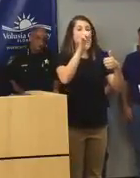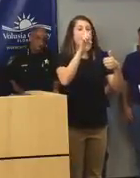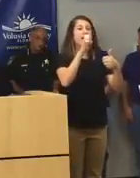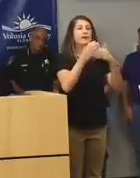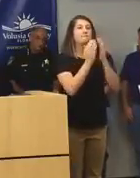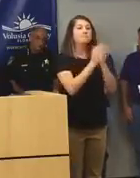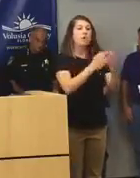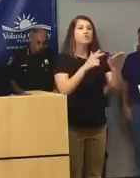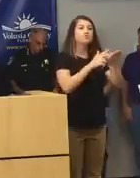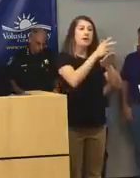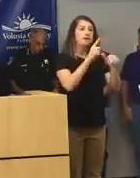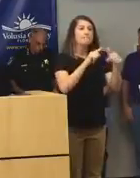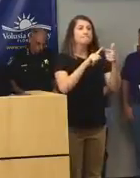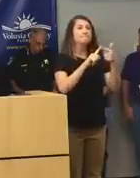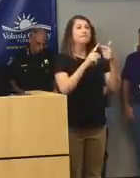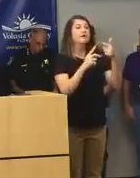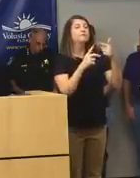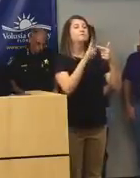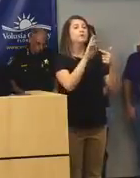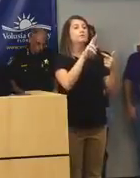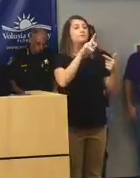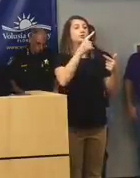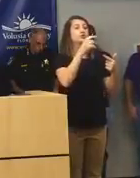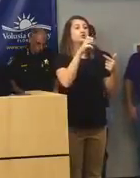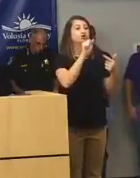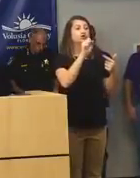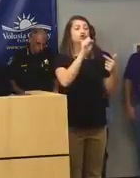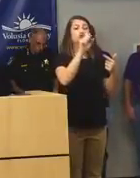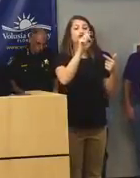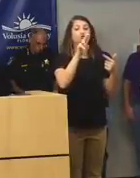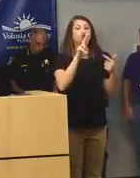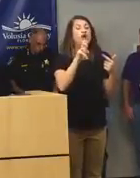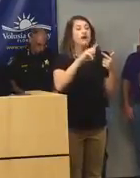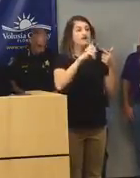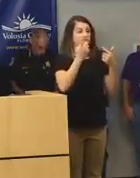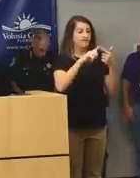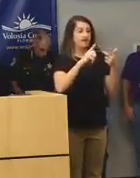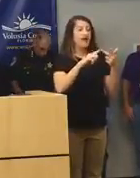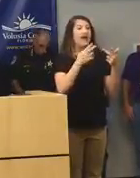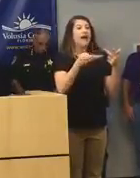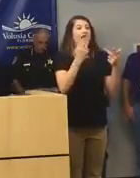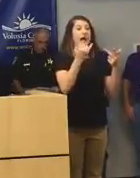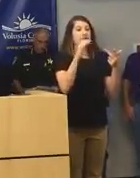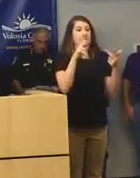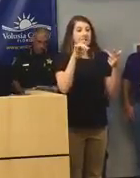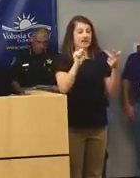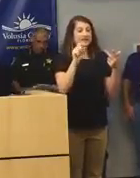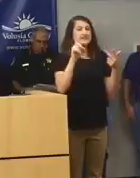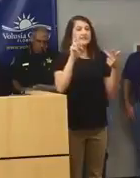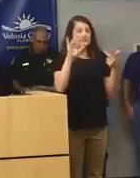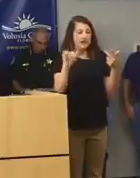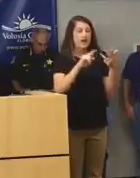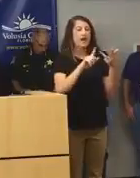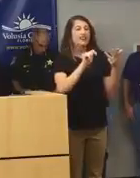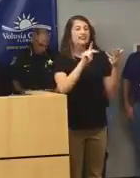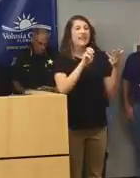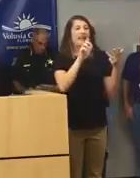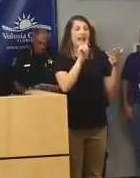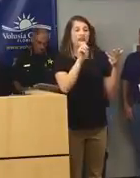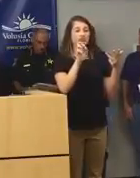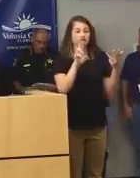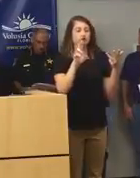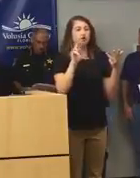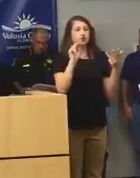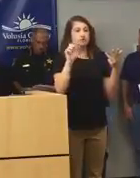Ramp, Bridges Drive Fishing Dock, High Banks Boat Ramp, DeBerry, Lake Astor Boat Ramp, New